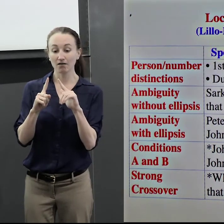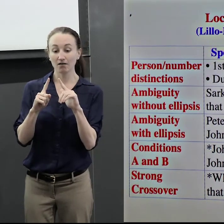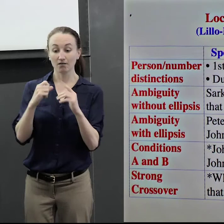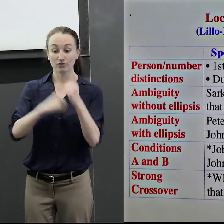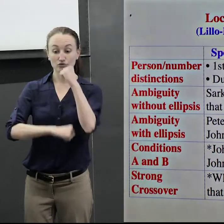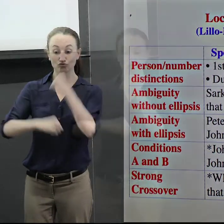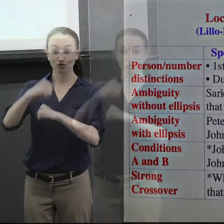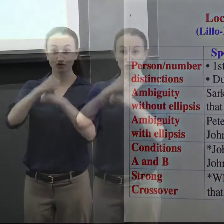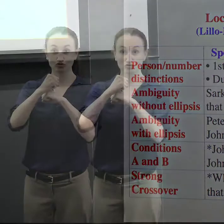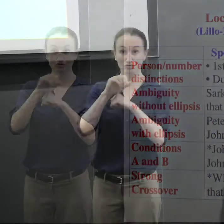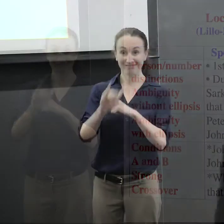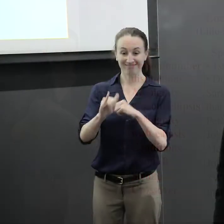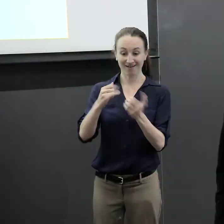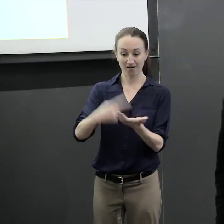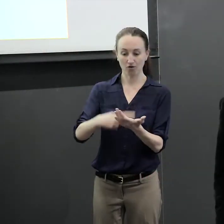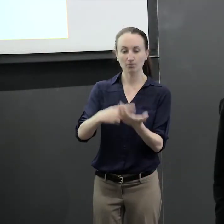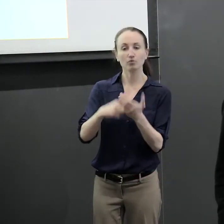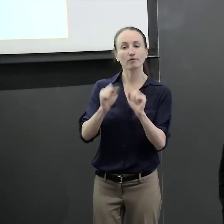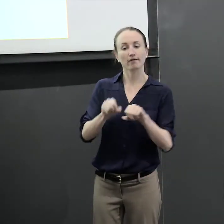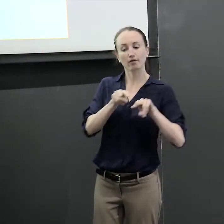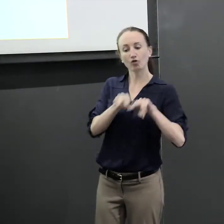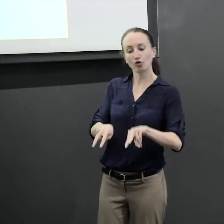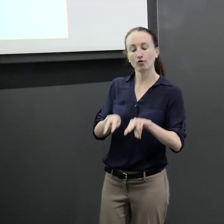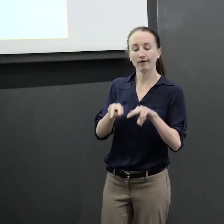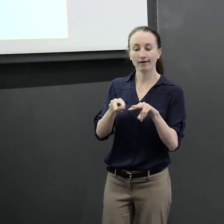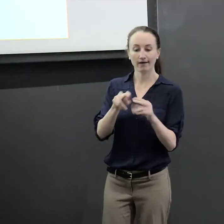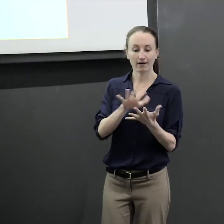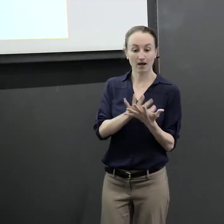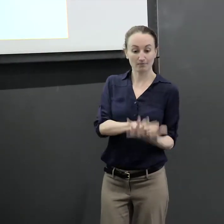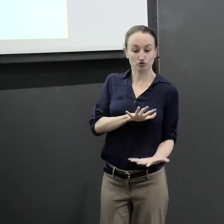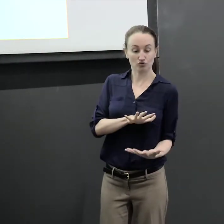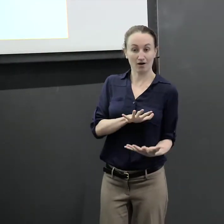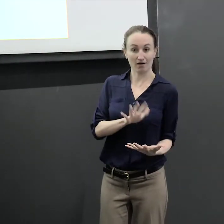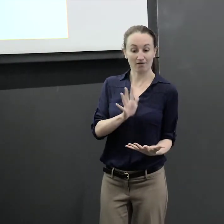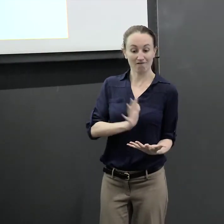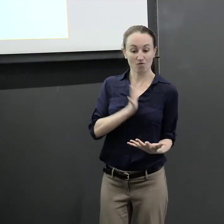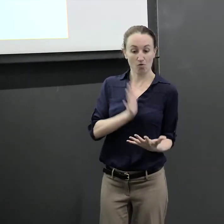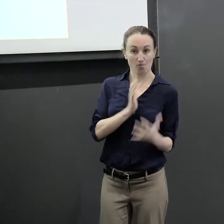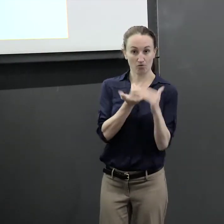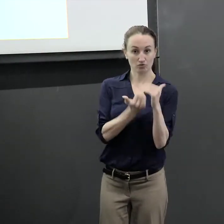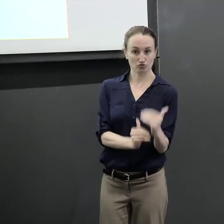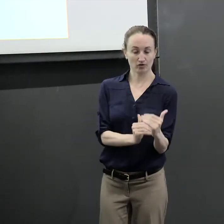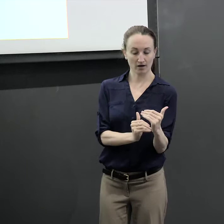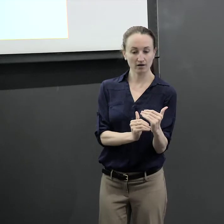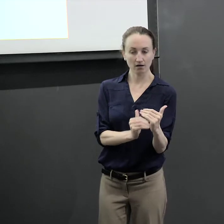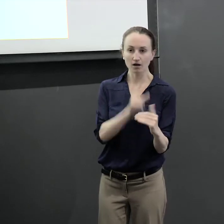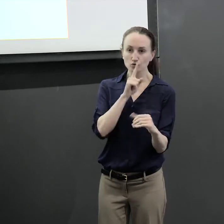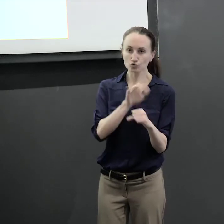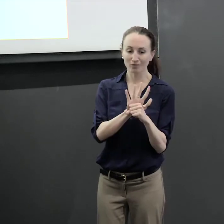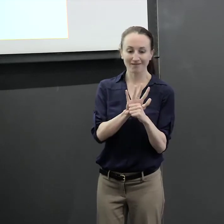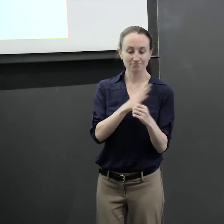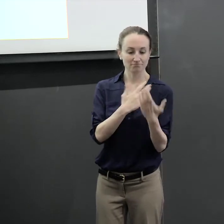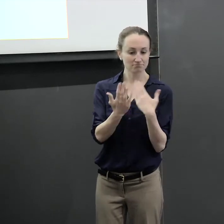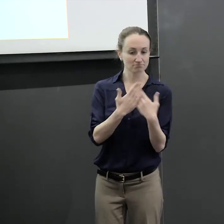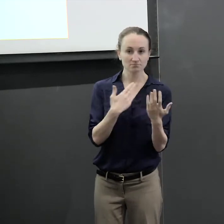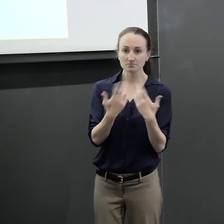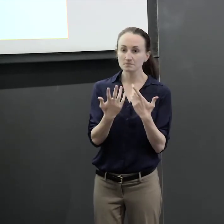is you can look at abstract formal constraints and ensure that, in